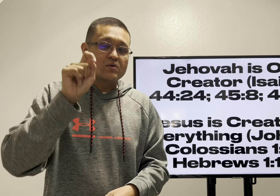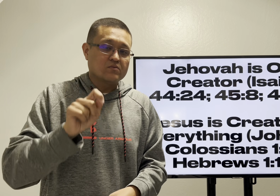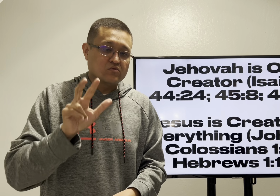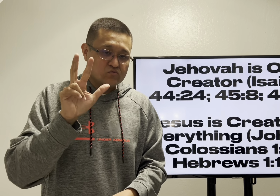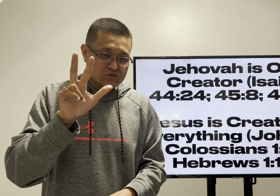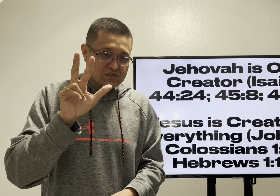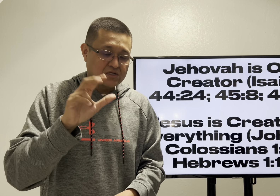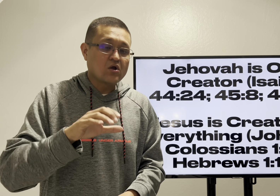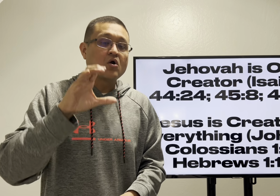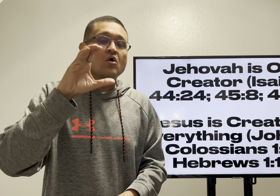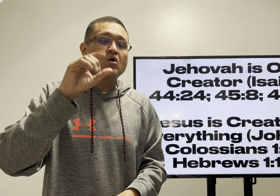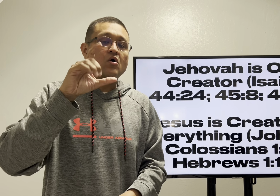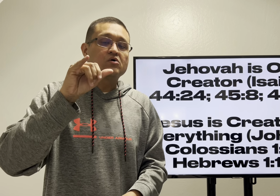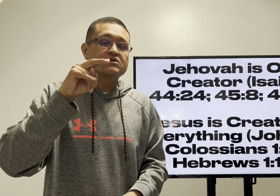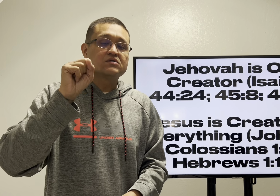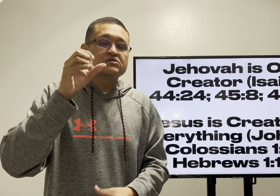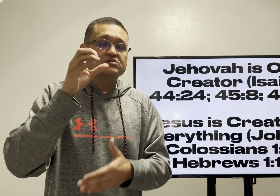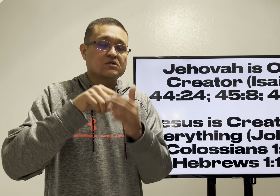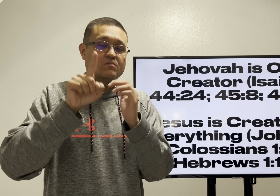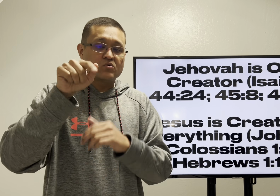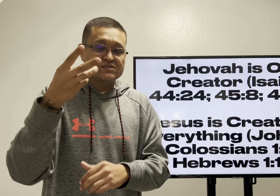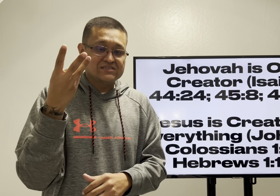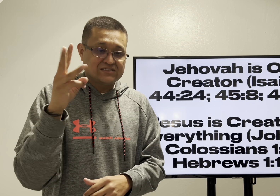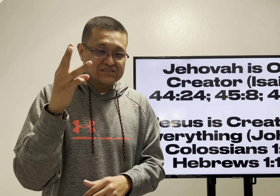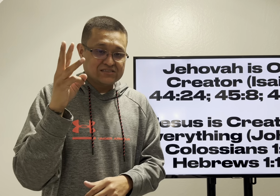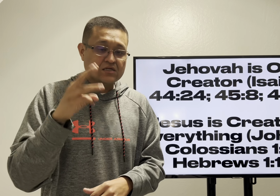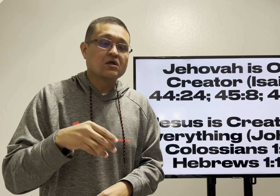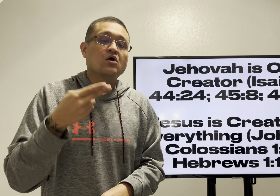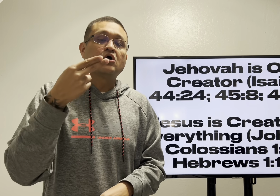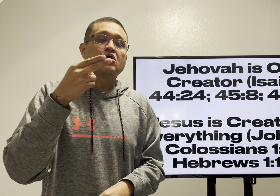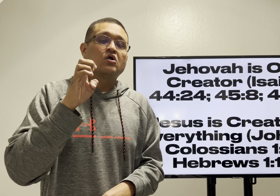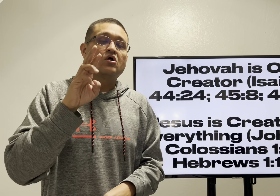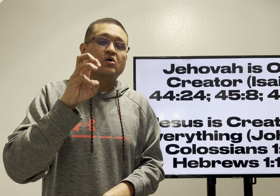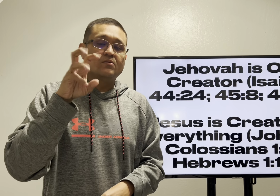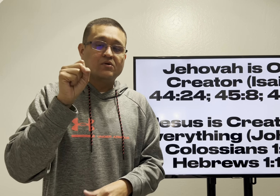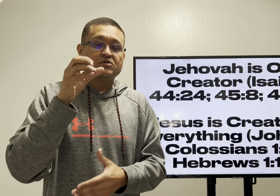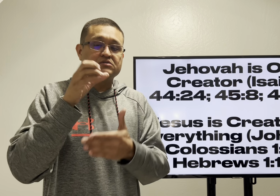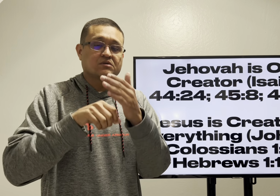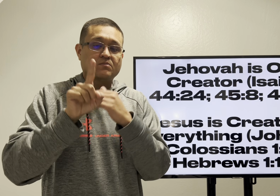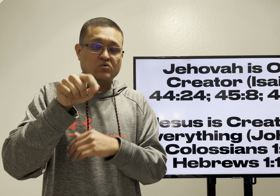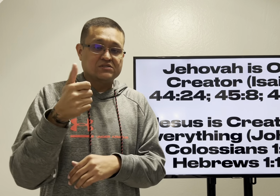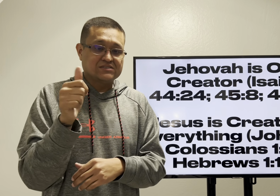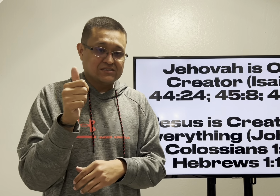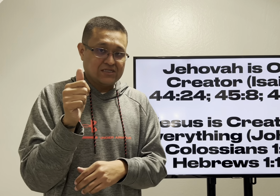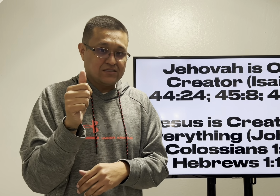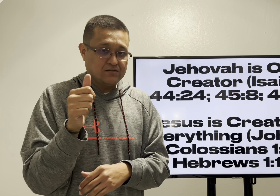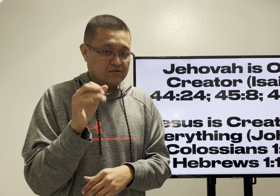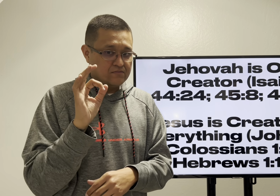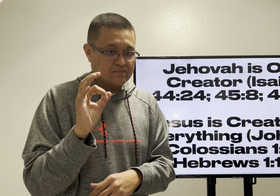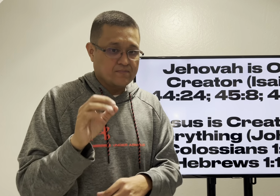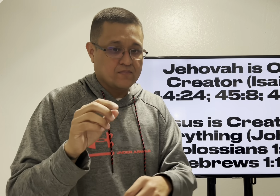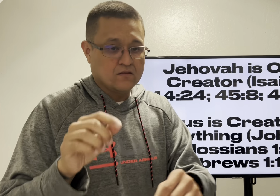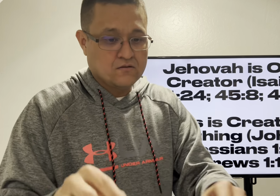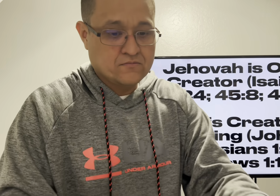of everything, John 1 and 3, Colossians 1 and 16. Hebrews 1 and 10.